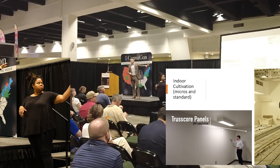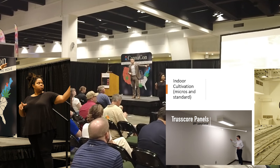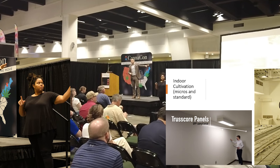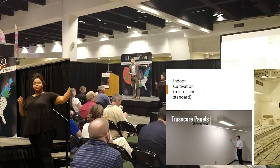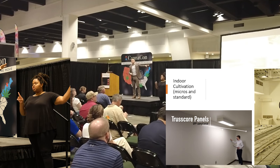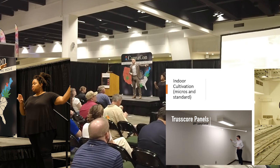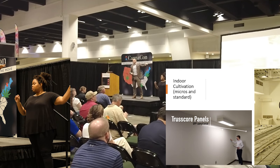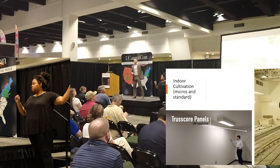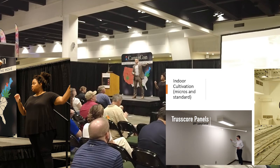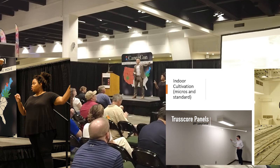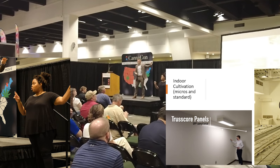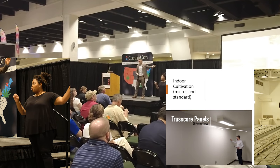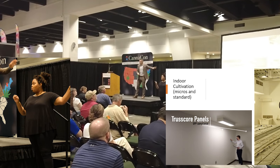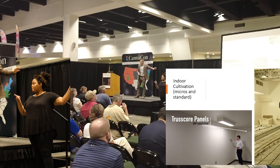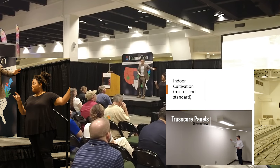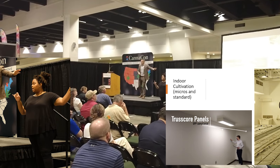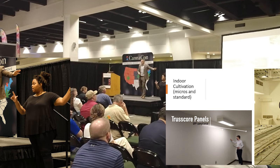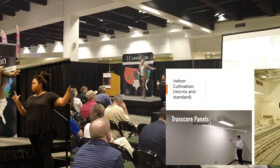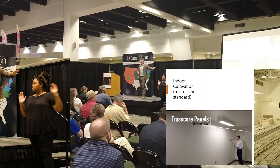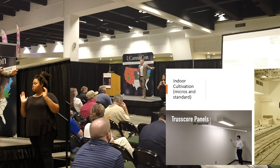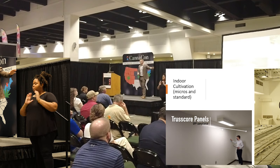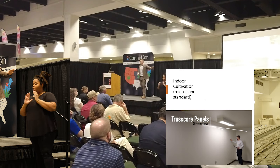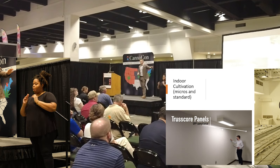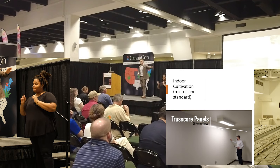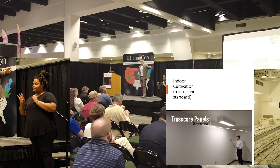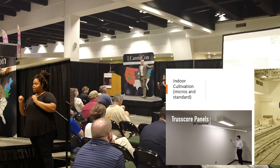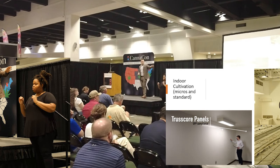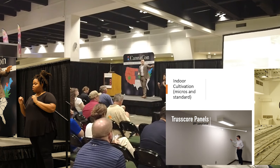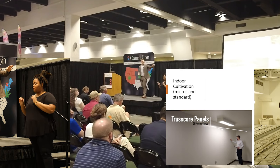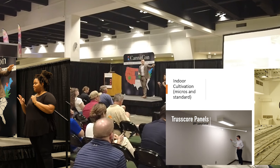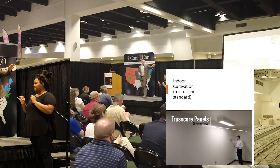panels, this is a smaller micro-sized facility.